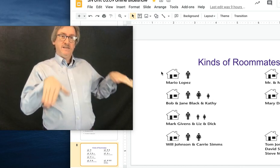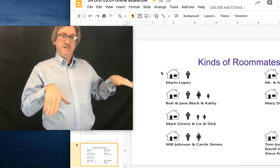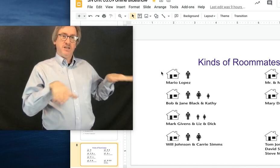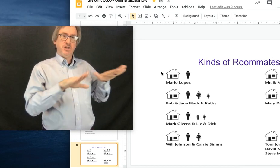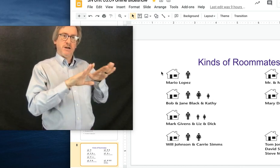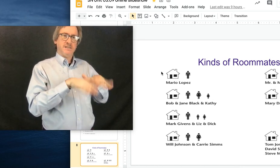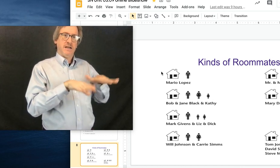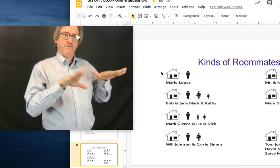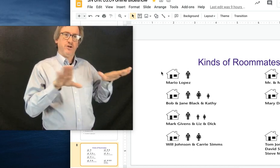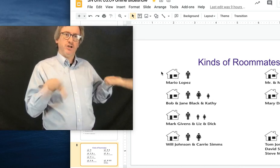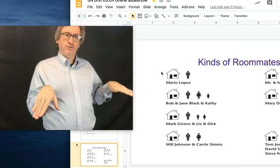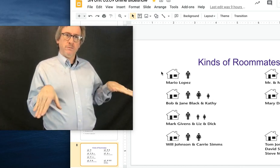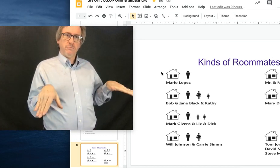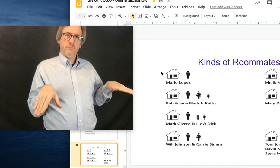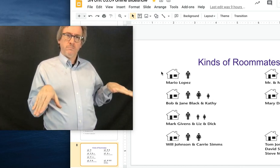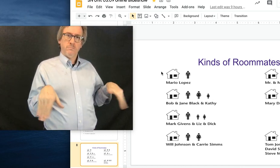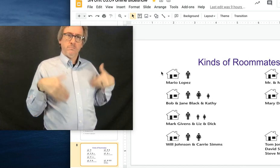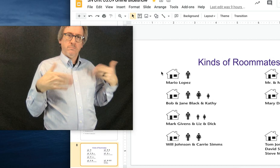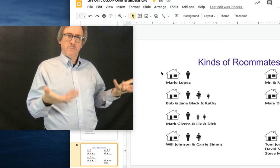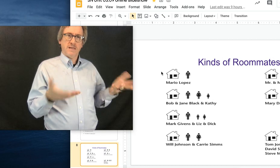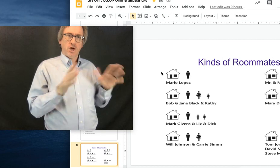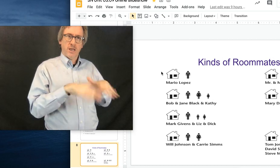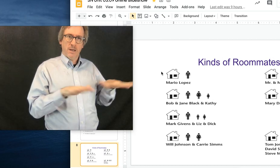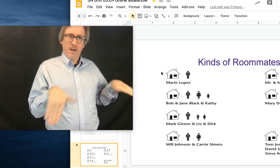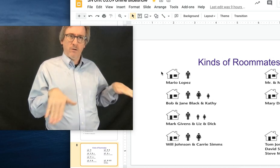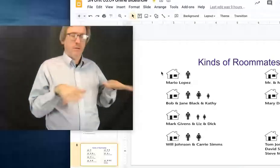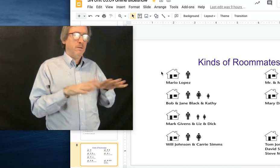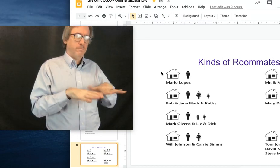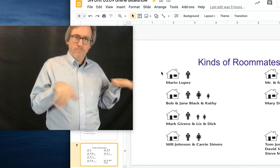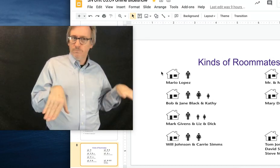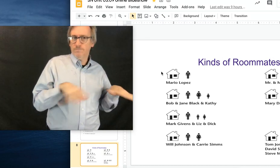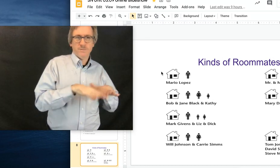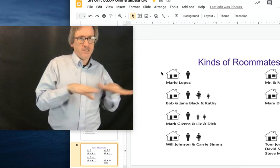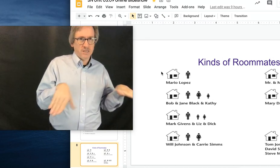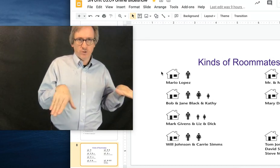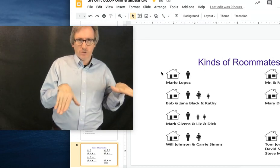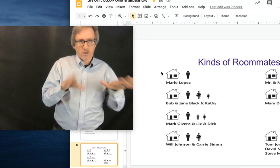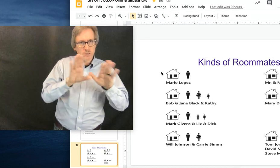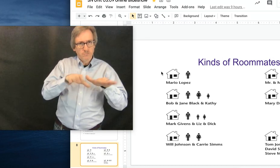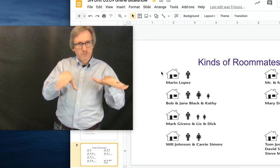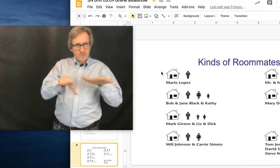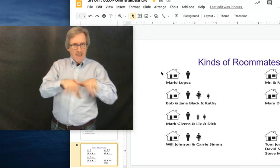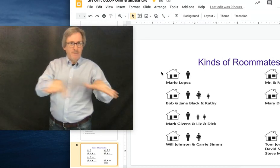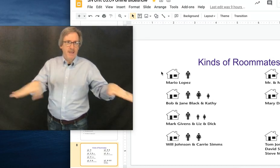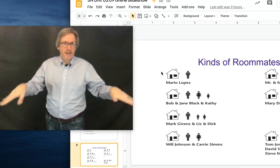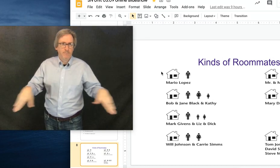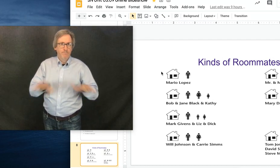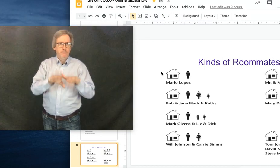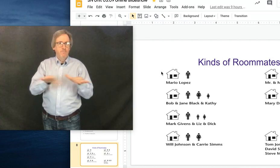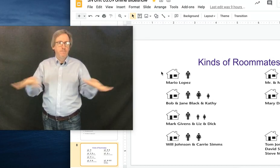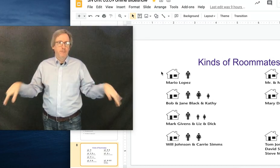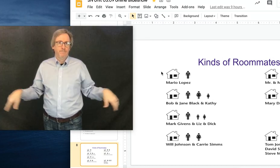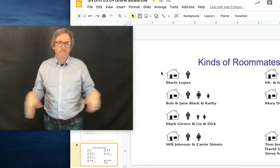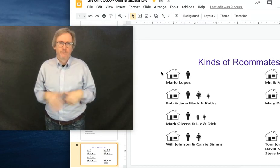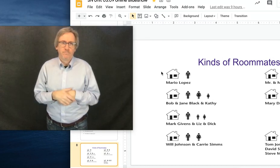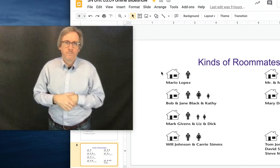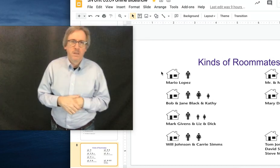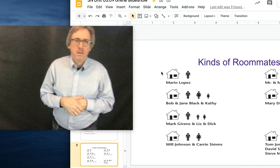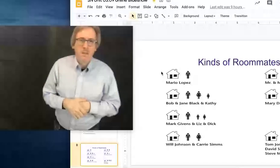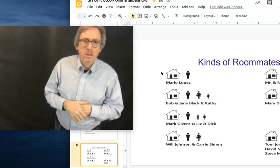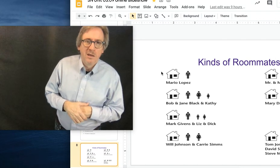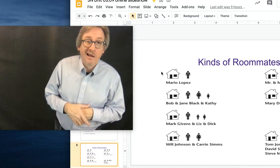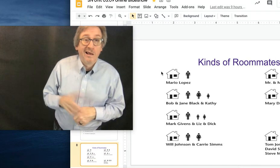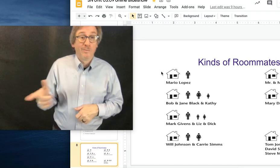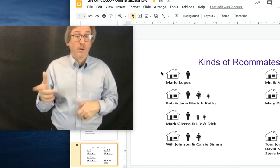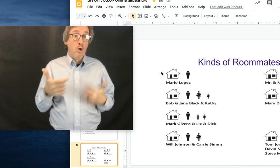and this is the generic sign for children. Not talking about sons or daughters. Just pat them on the head.